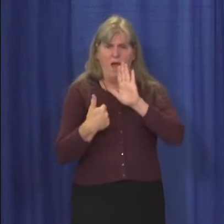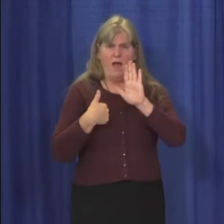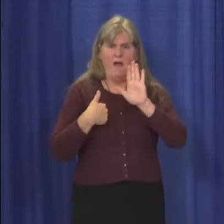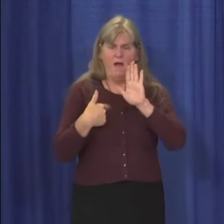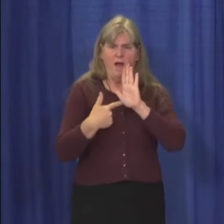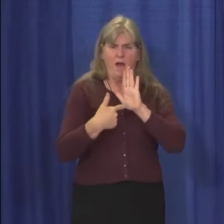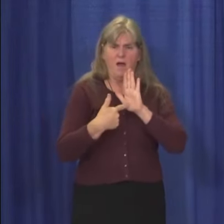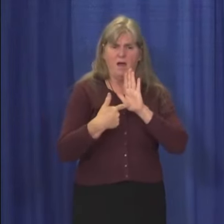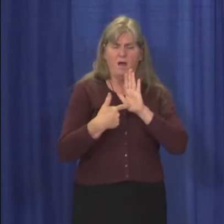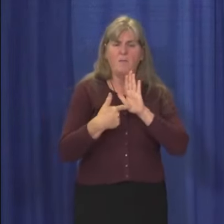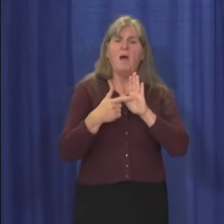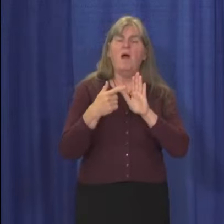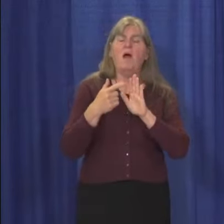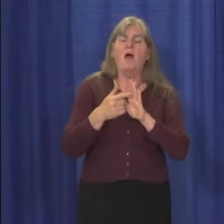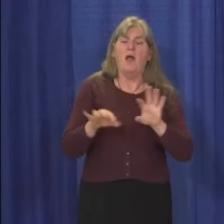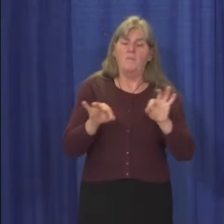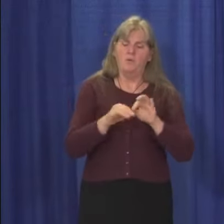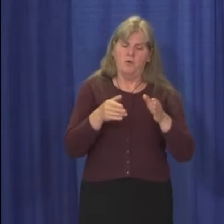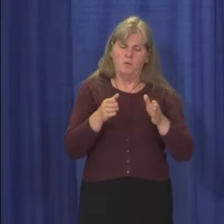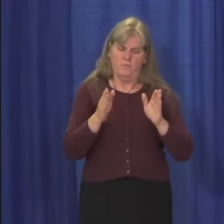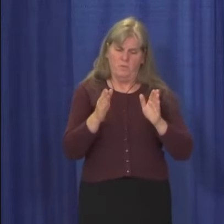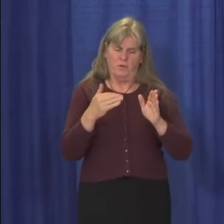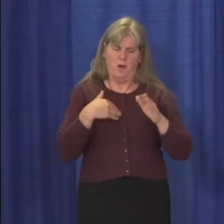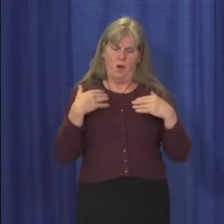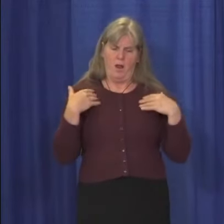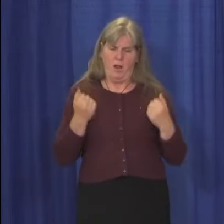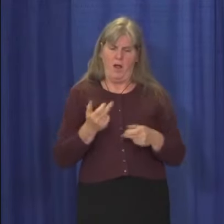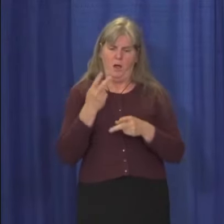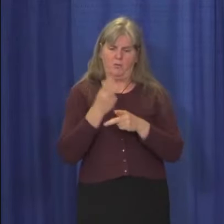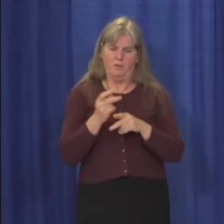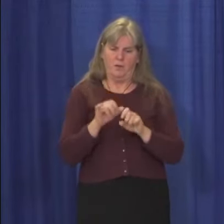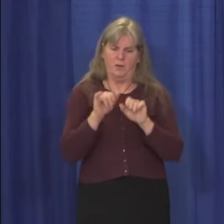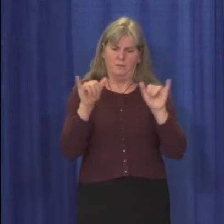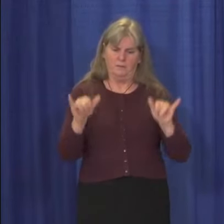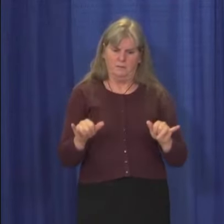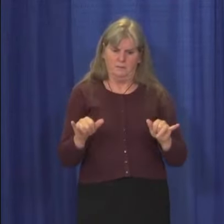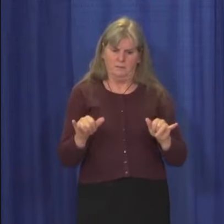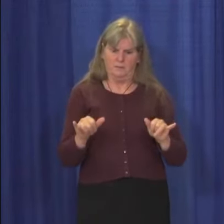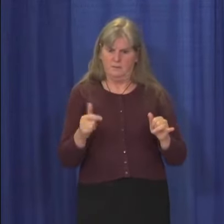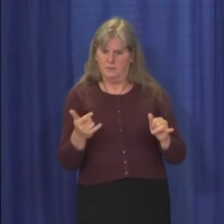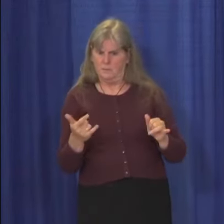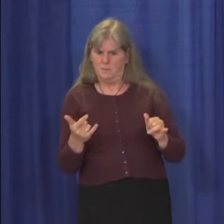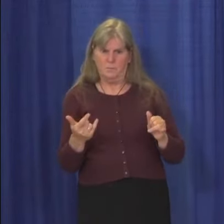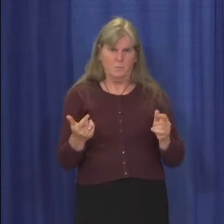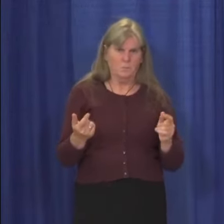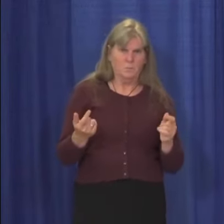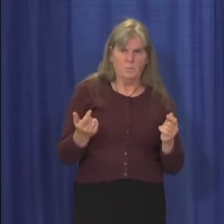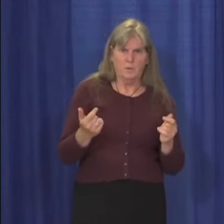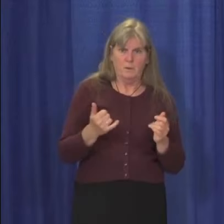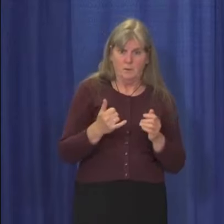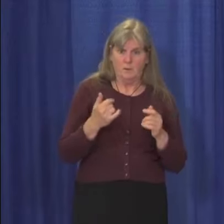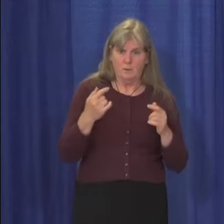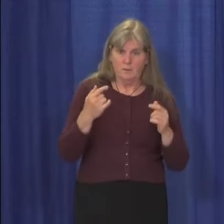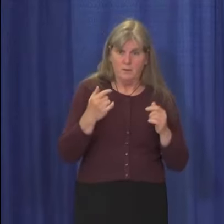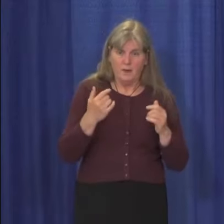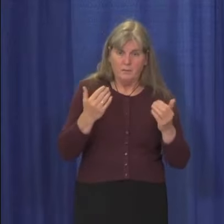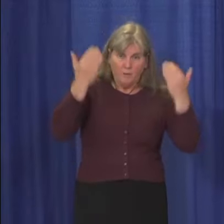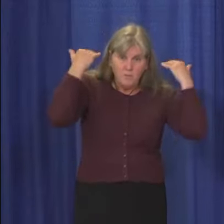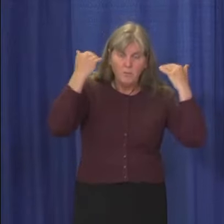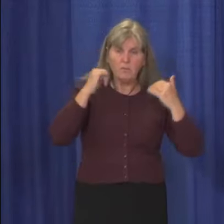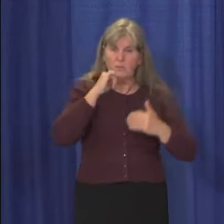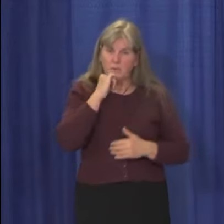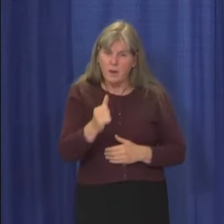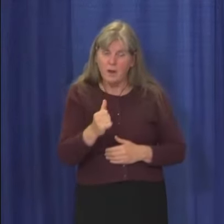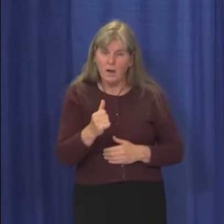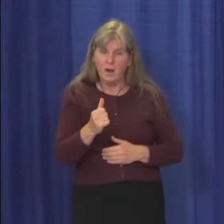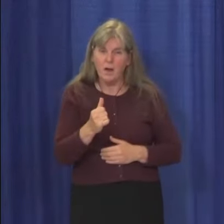our healthcare capacity, in our ability to test. And that our importation risk